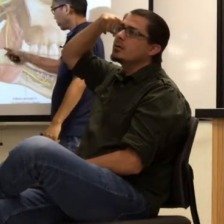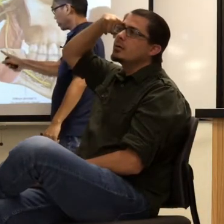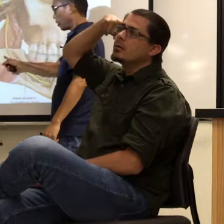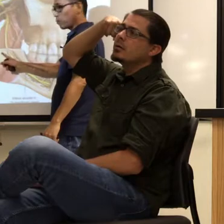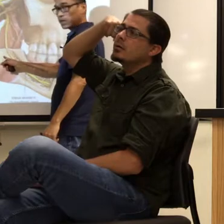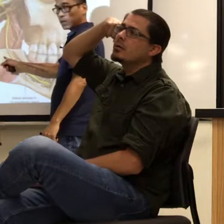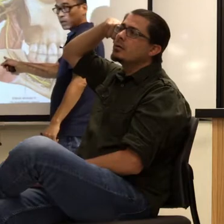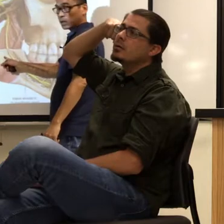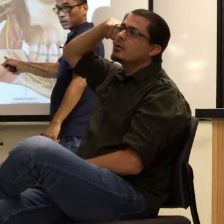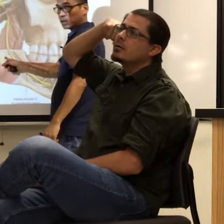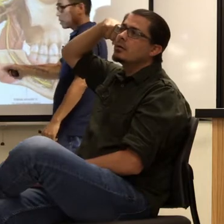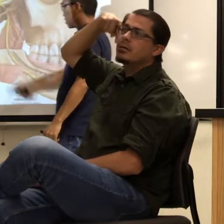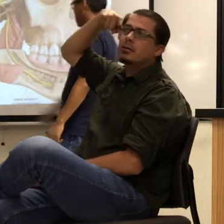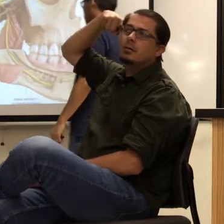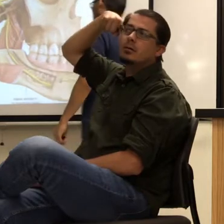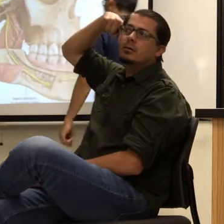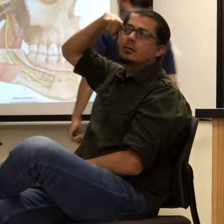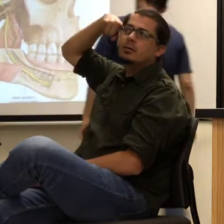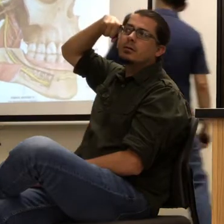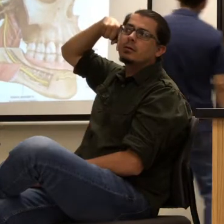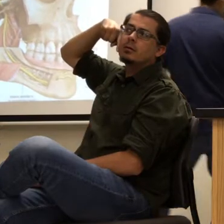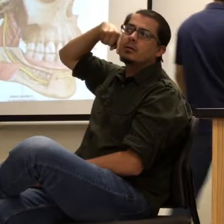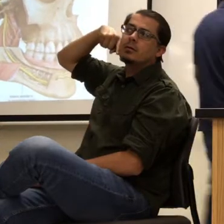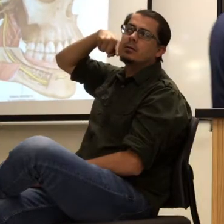down towards the lower jaw.